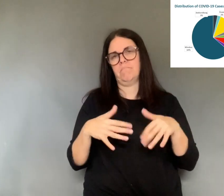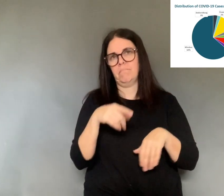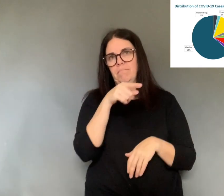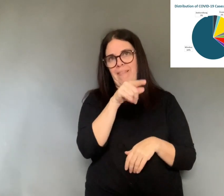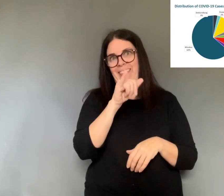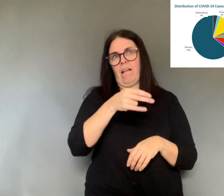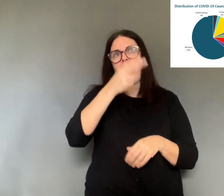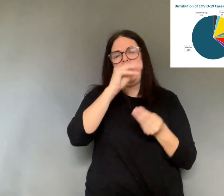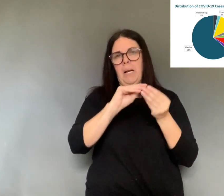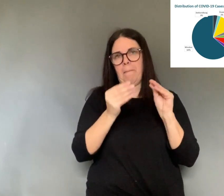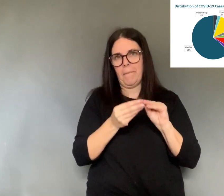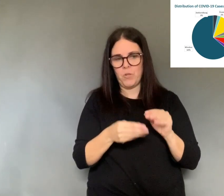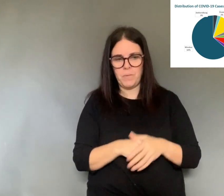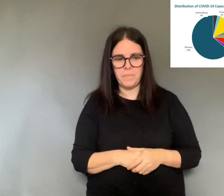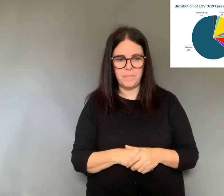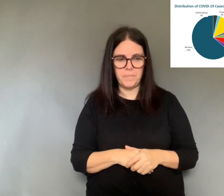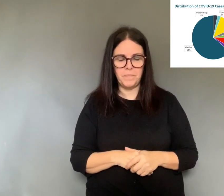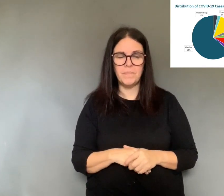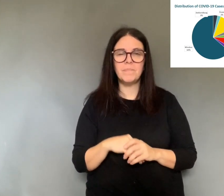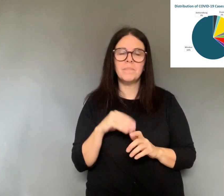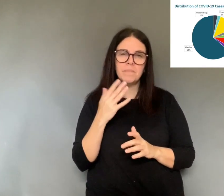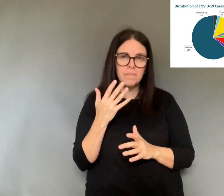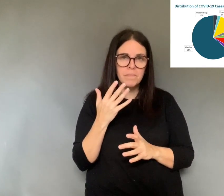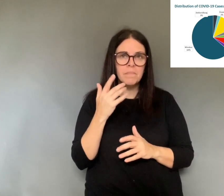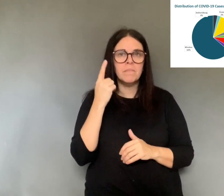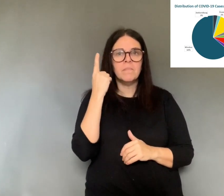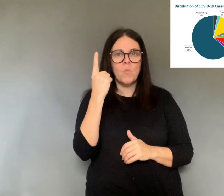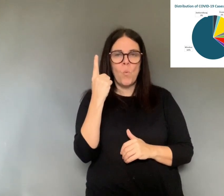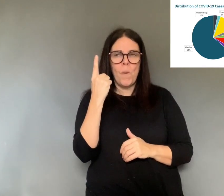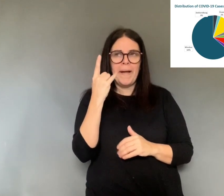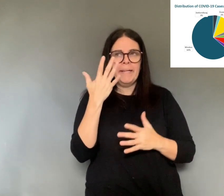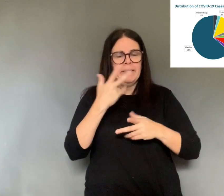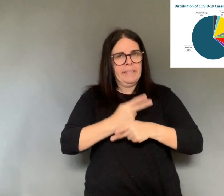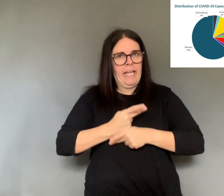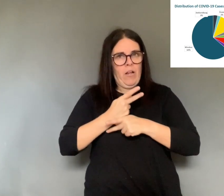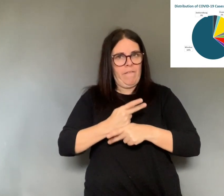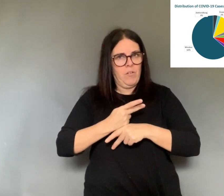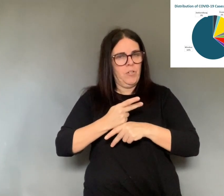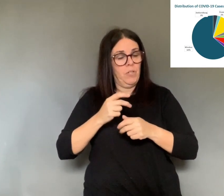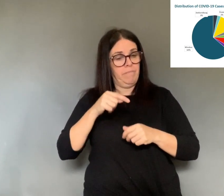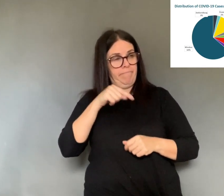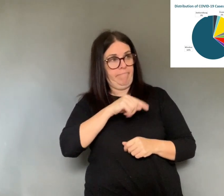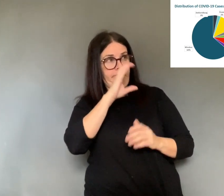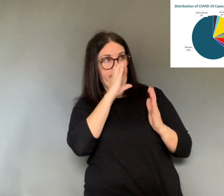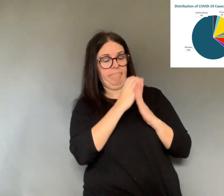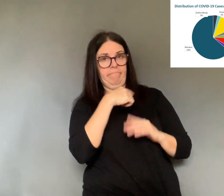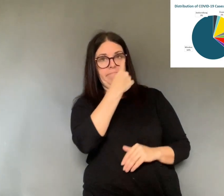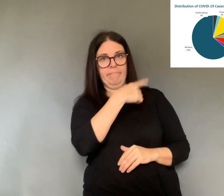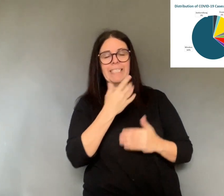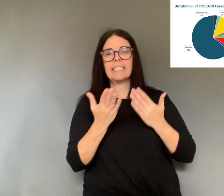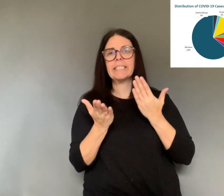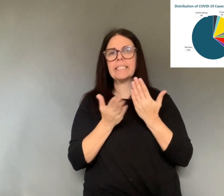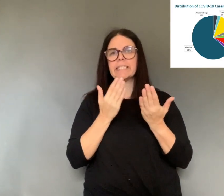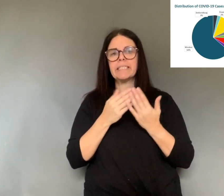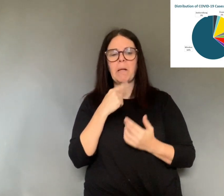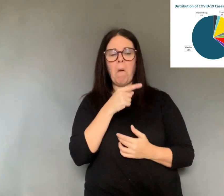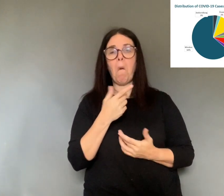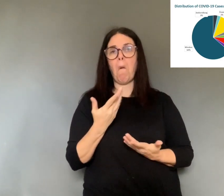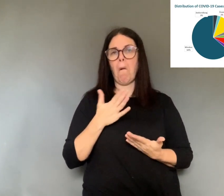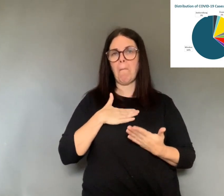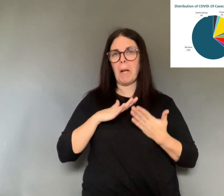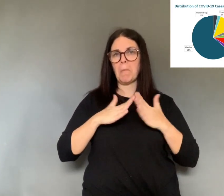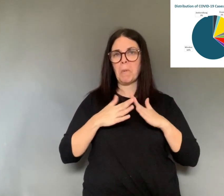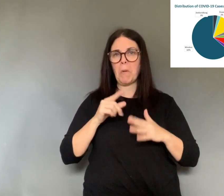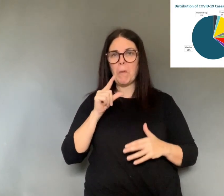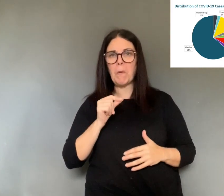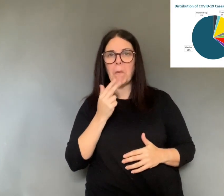We have to use a precaution while we are trying to interpret this graph. COVID-19 is prevalent